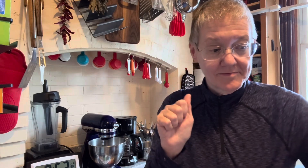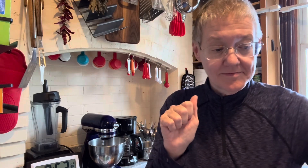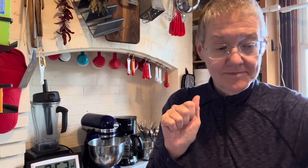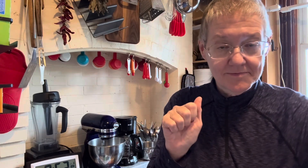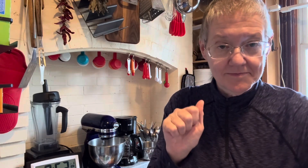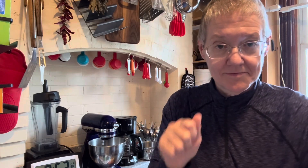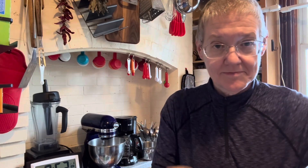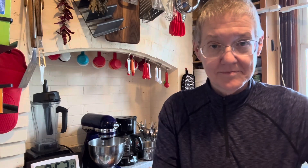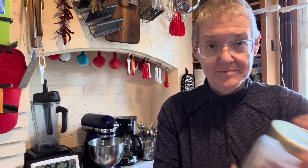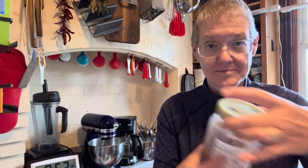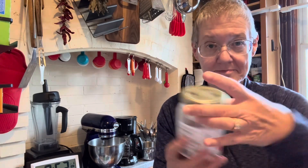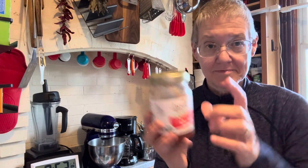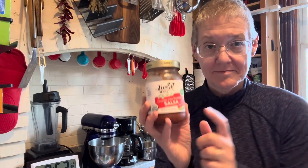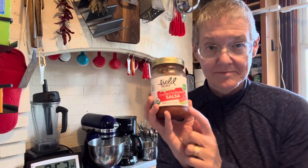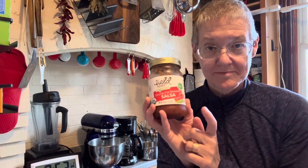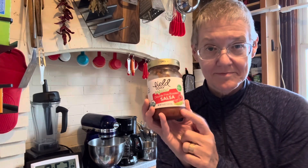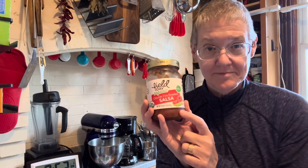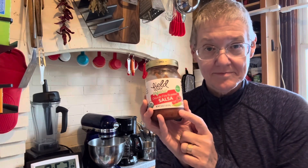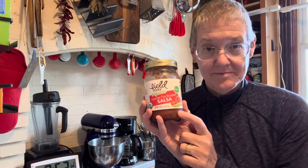salsa. This is what we're using.